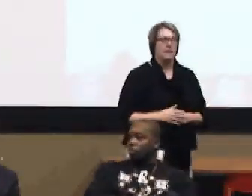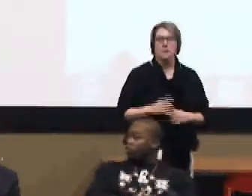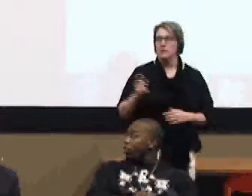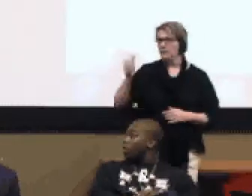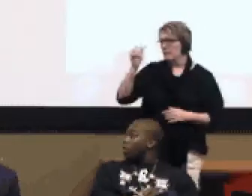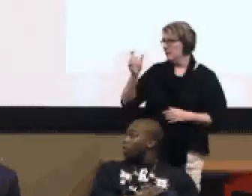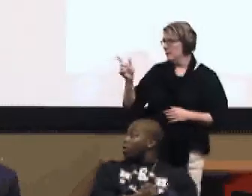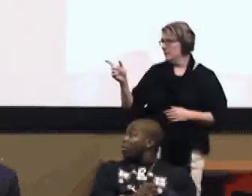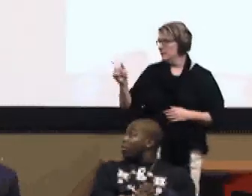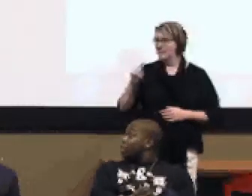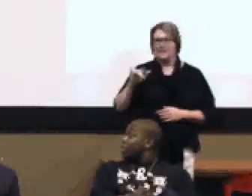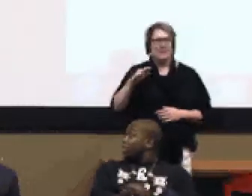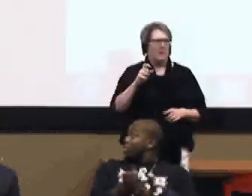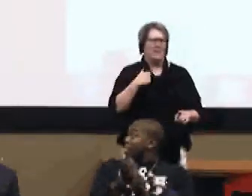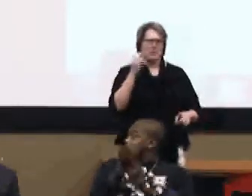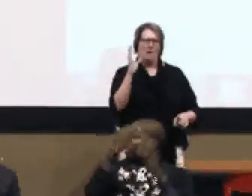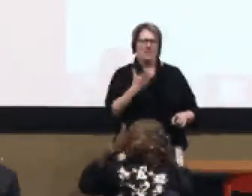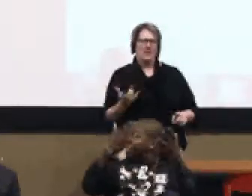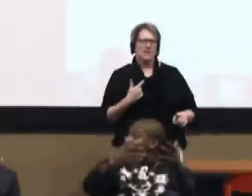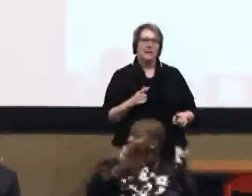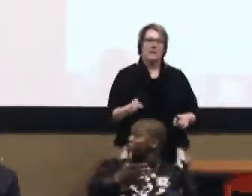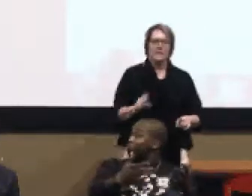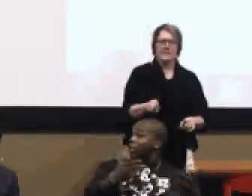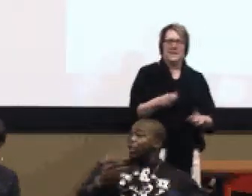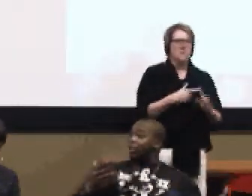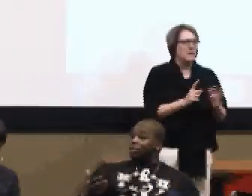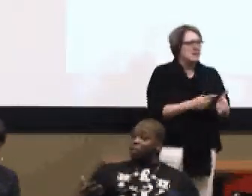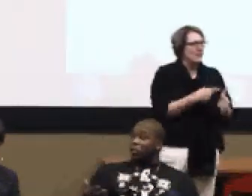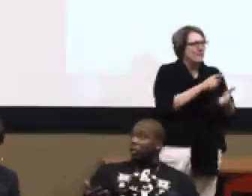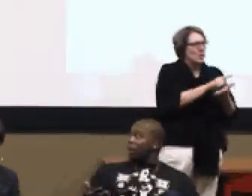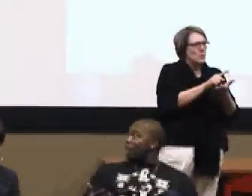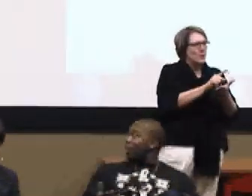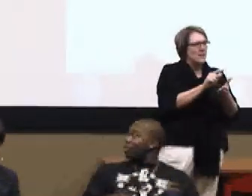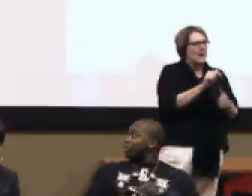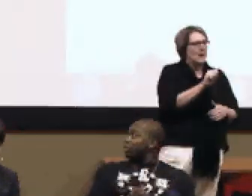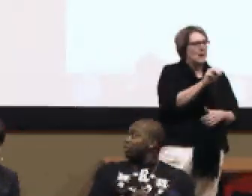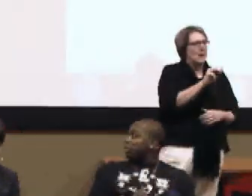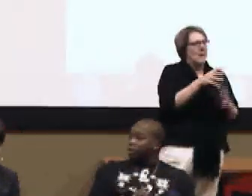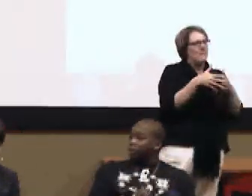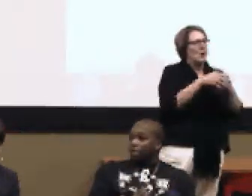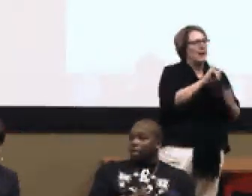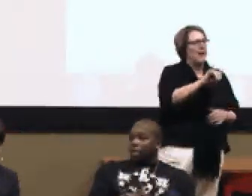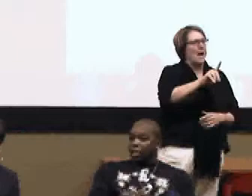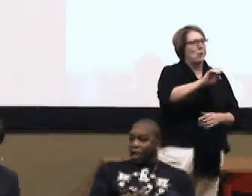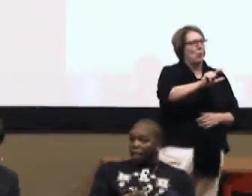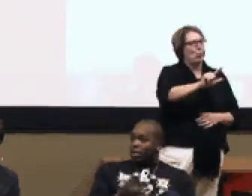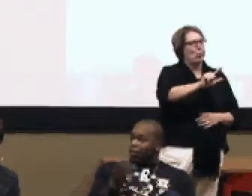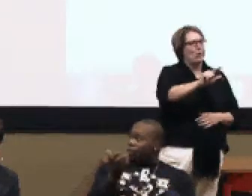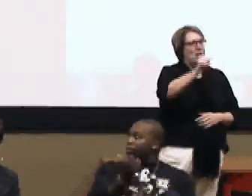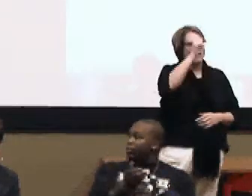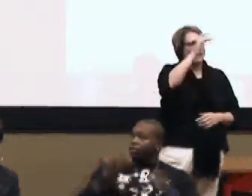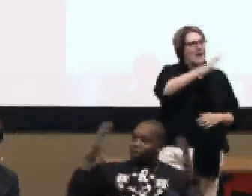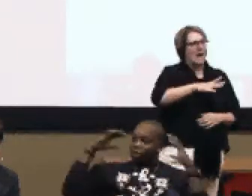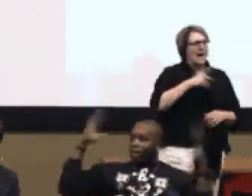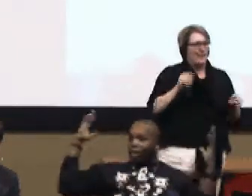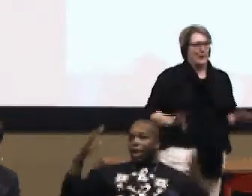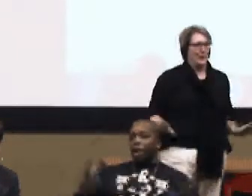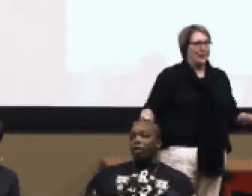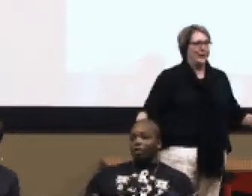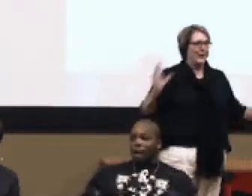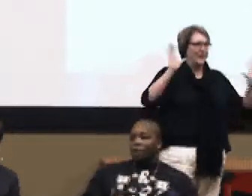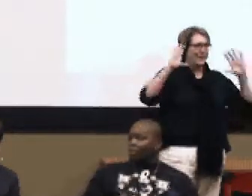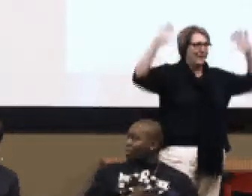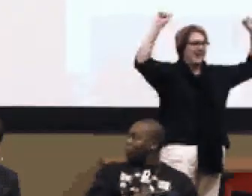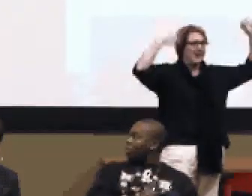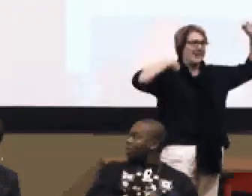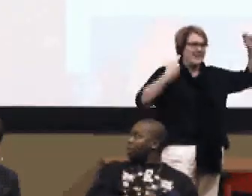some horrible. Yeah, but there's some really good ones. It's like and the first it's- week of American Idol. Yeah. Like Oh, yeah. the guy in the tutu and the Viking Yeah,